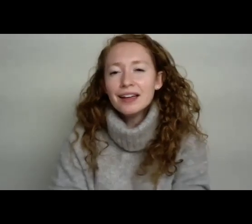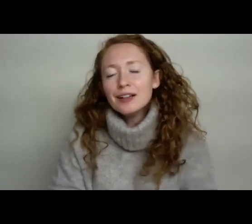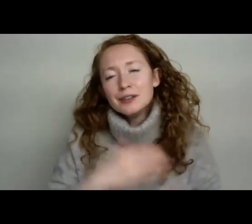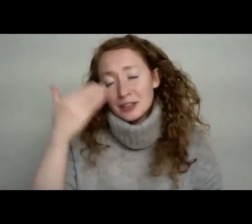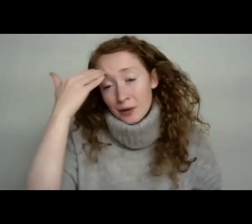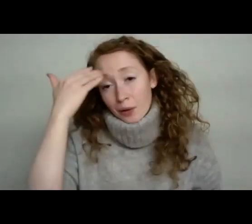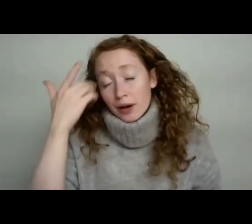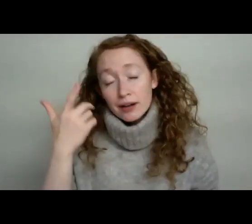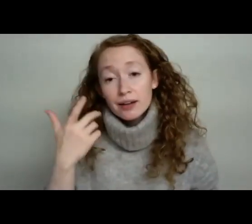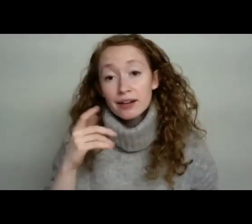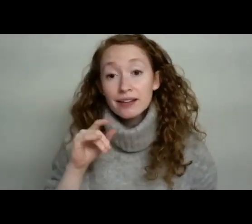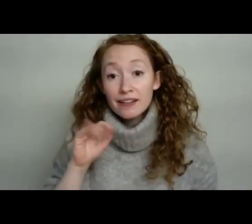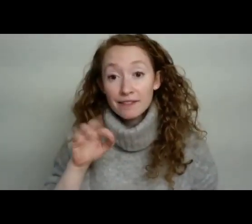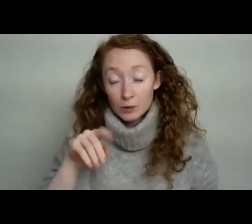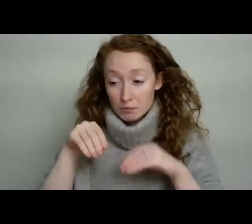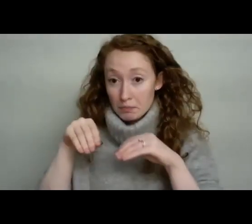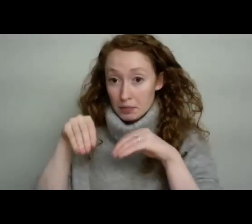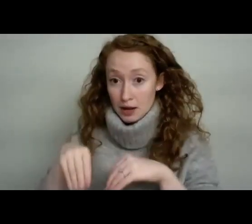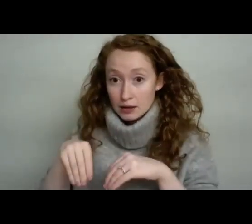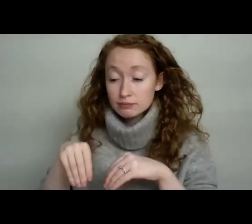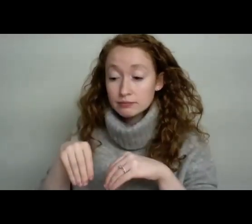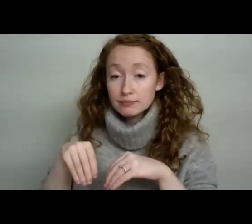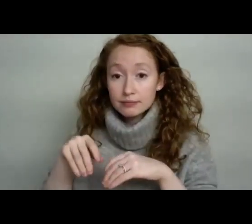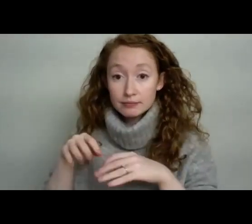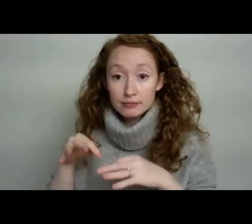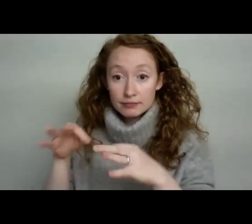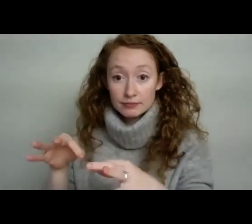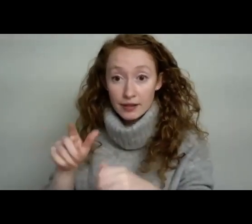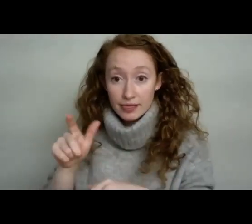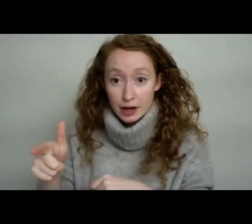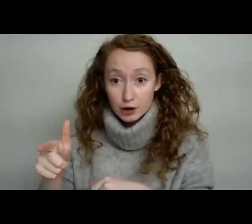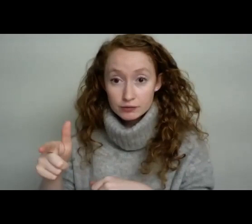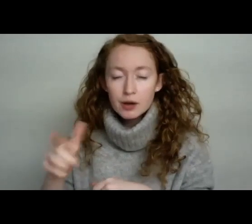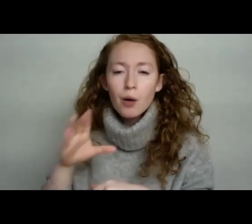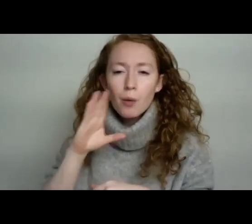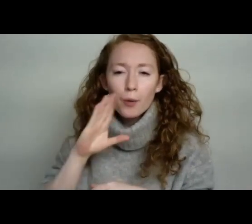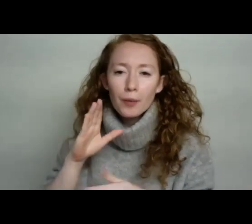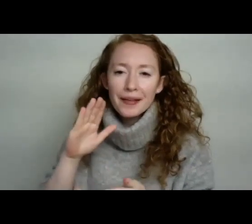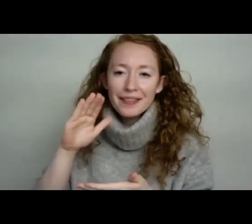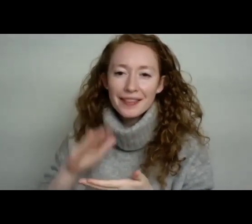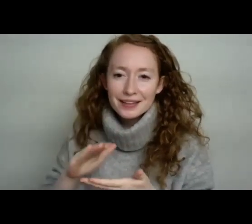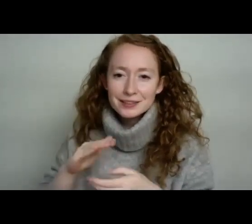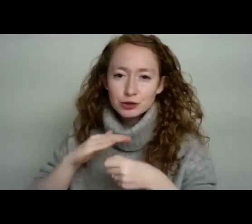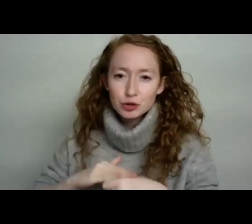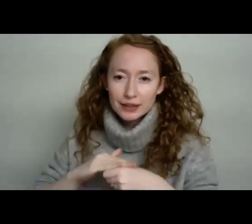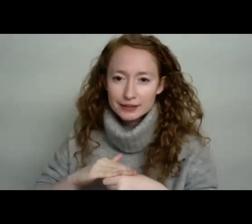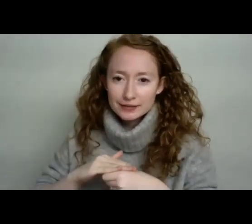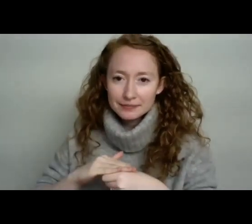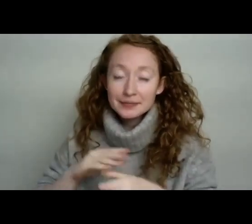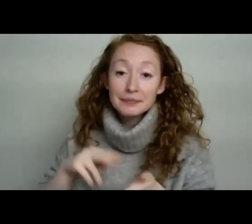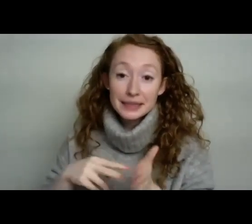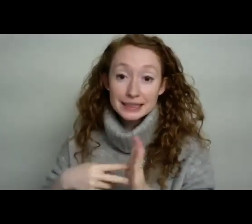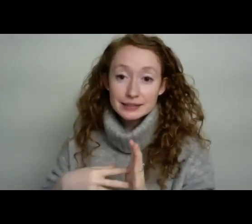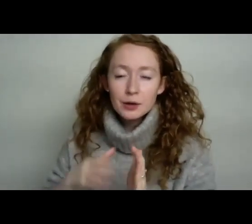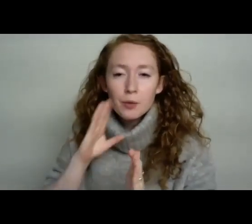is, and not planting in good soil mix, are the two things that most commonly make transplants stressed.